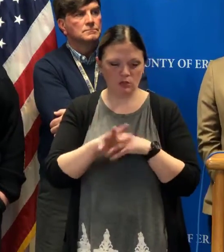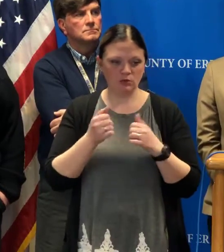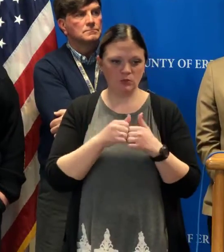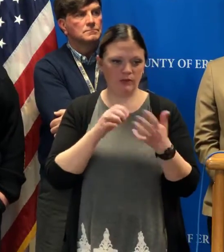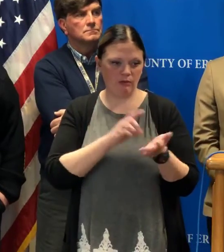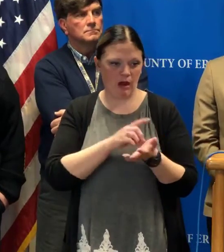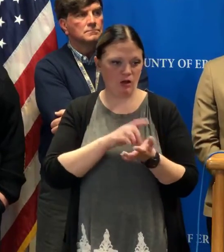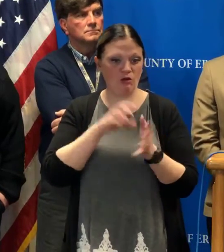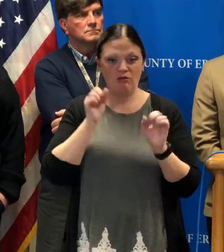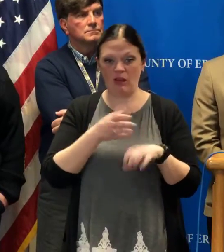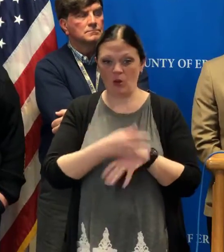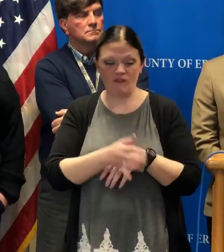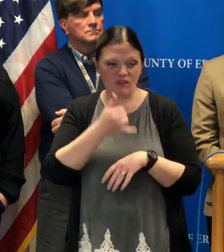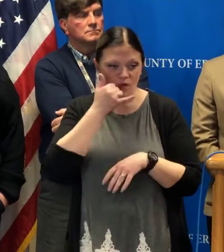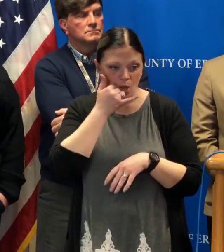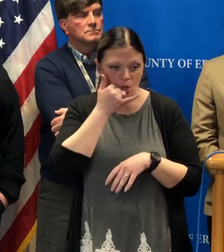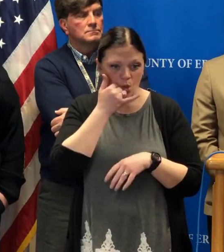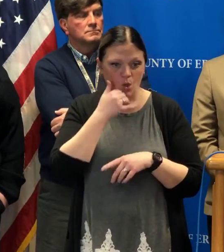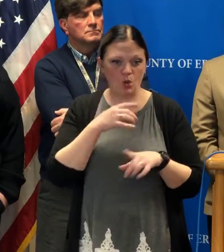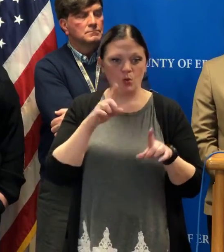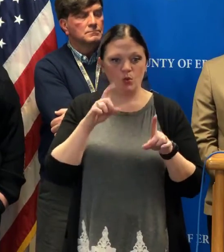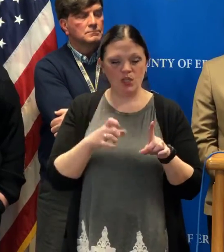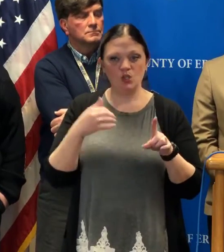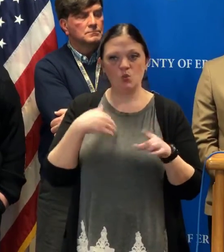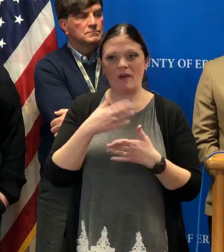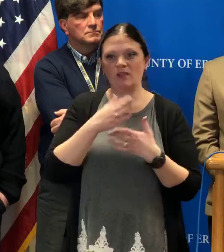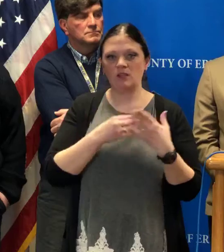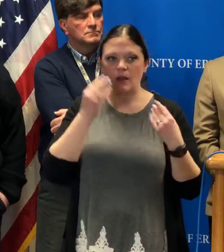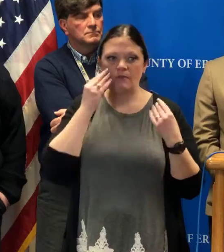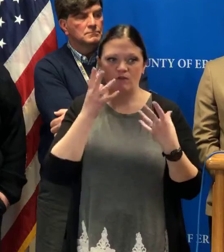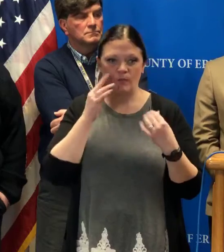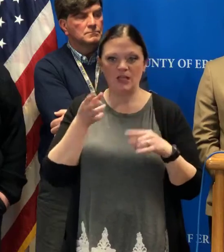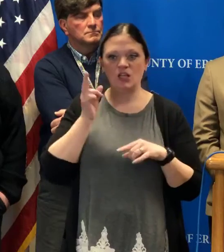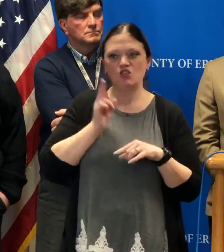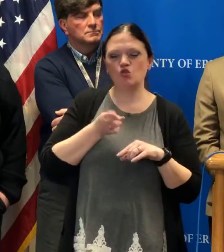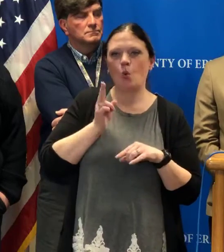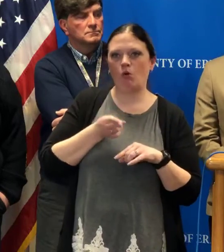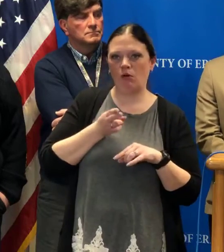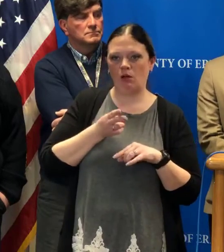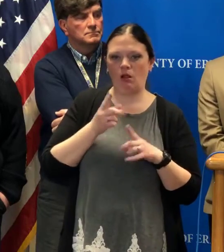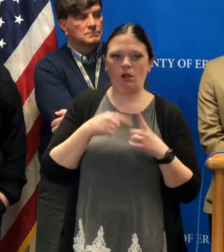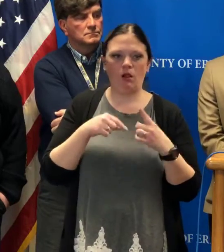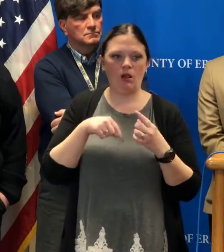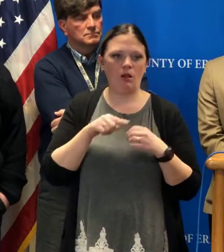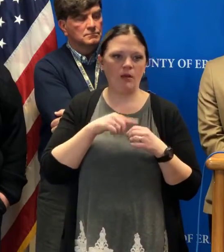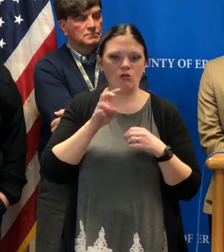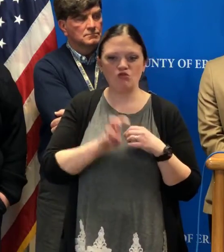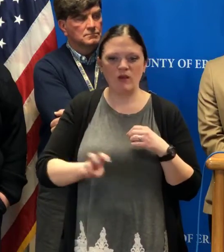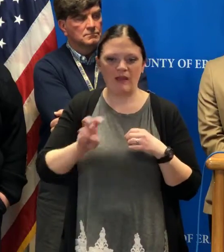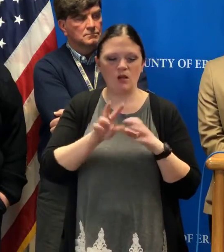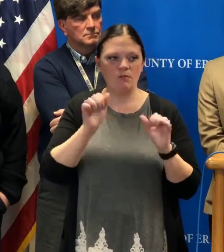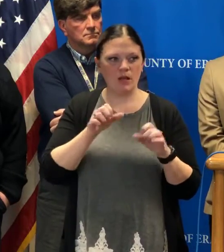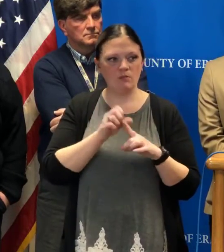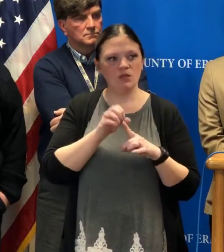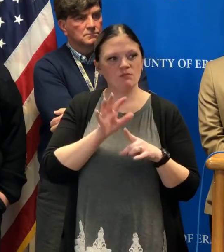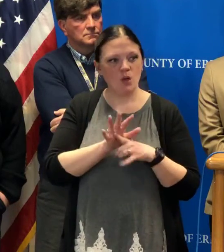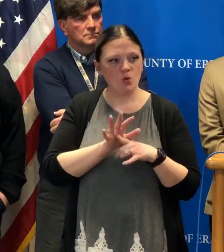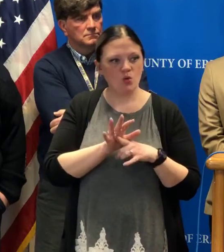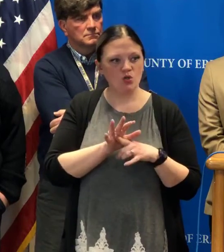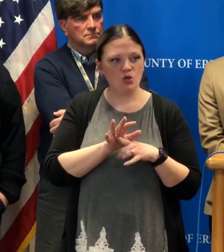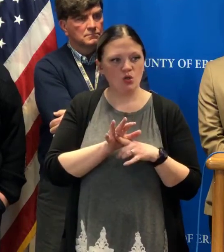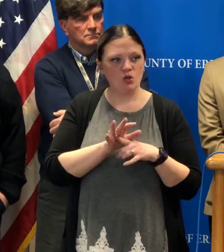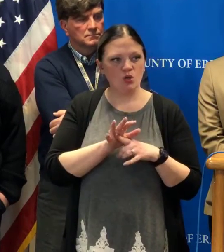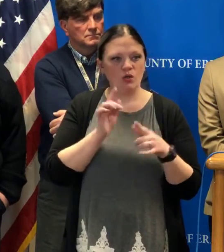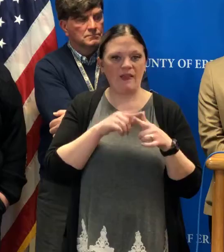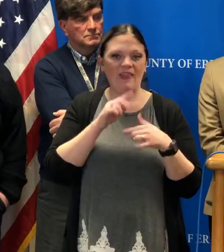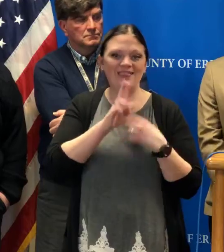it over the phone. You just need to have some information, historical information about travel or possible exposure, and then